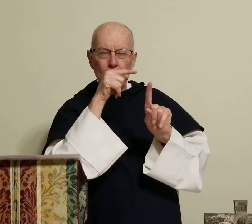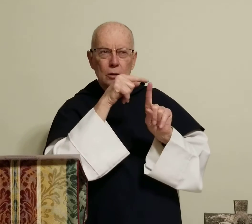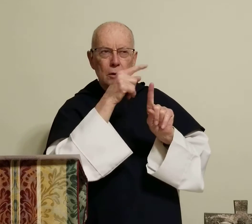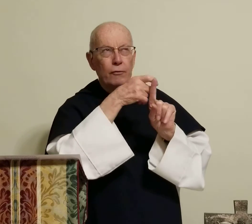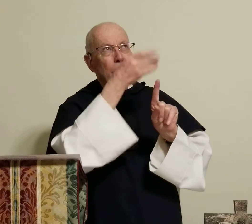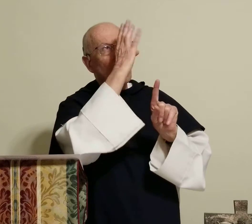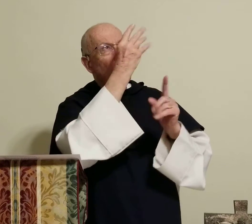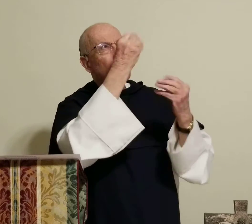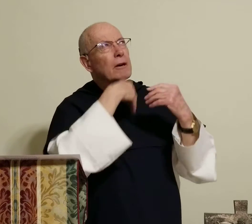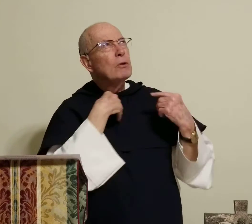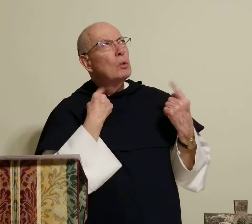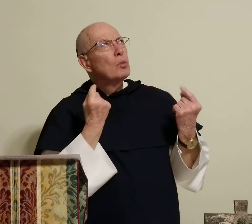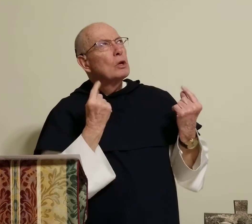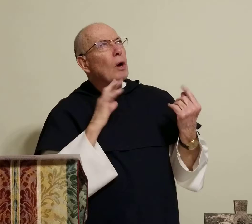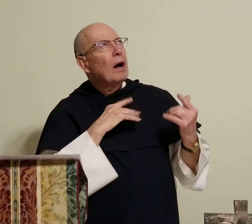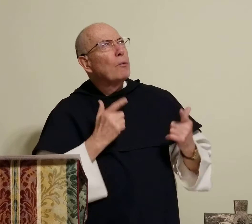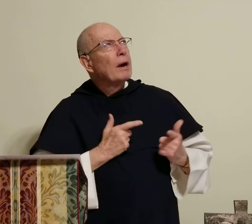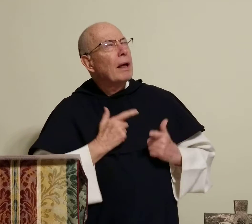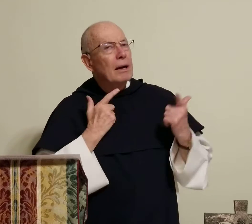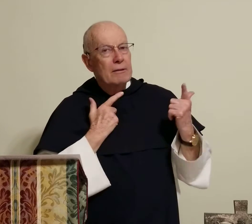focus, forgotten, we do our life,